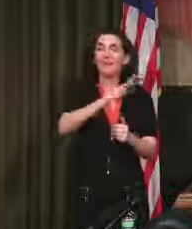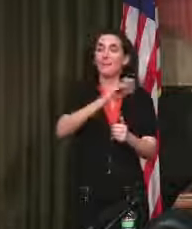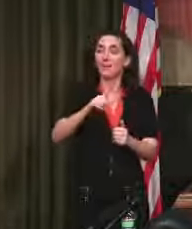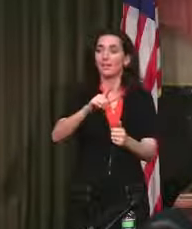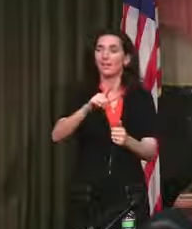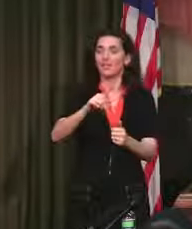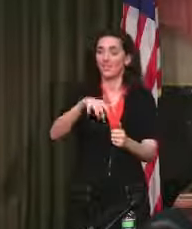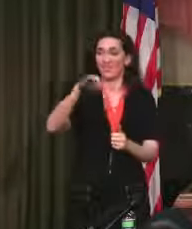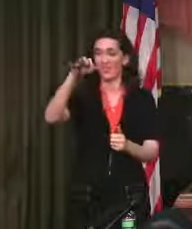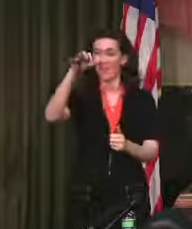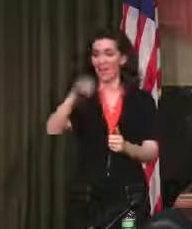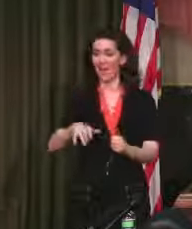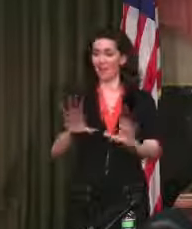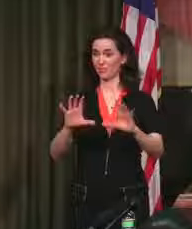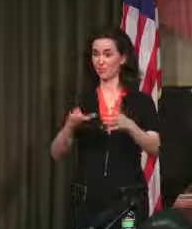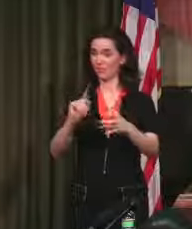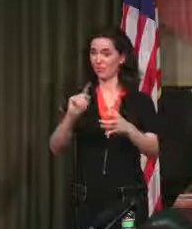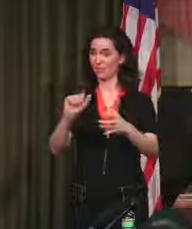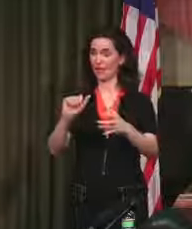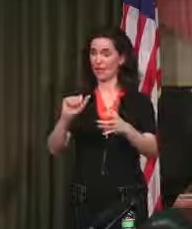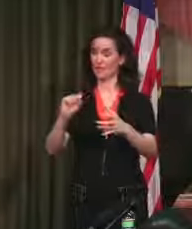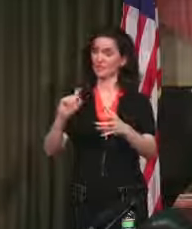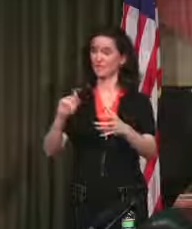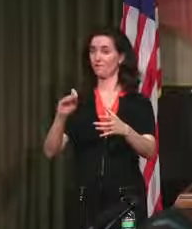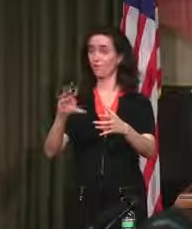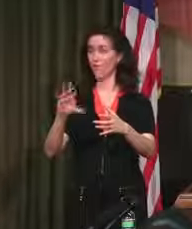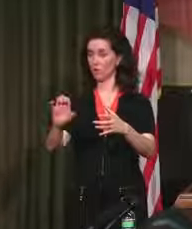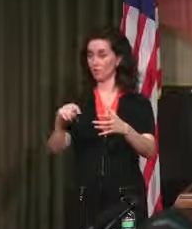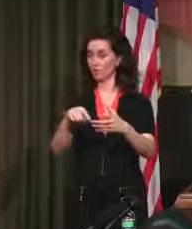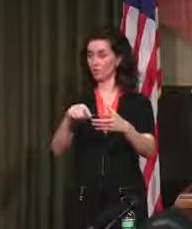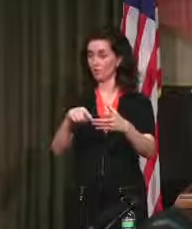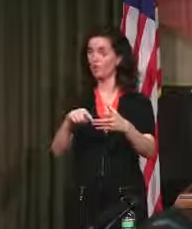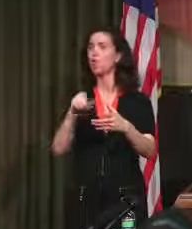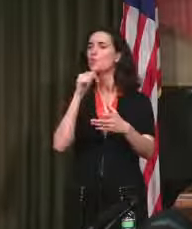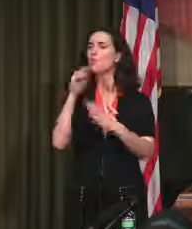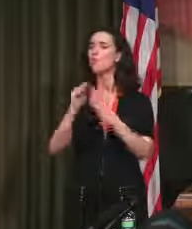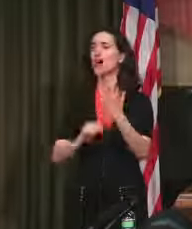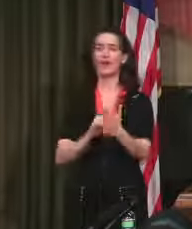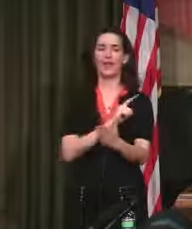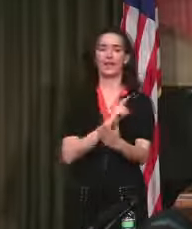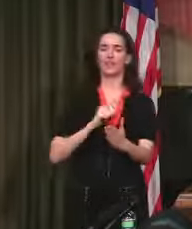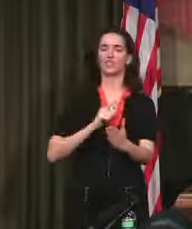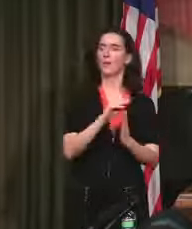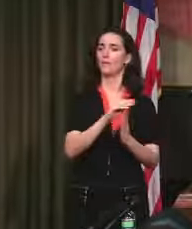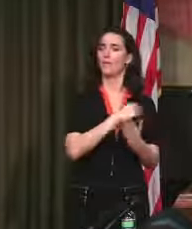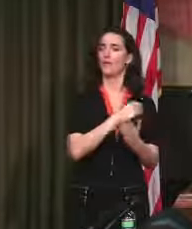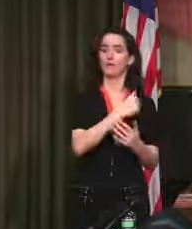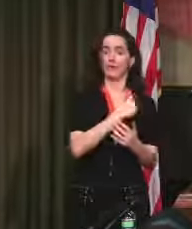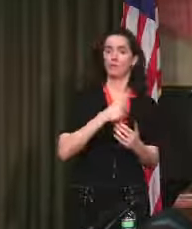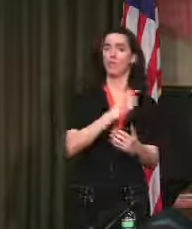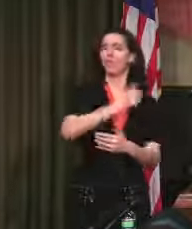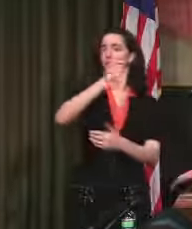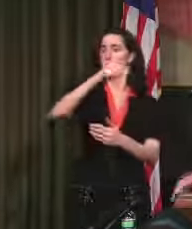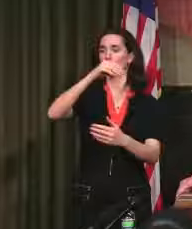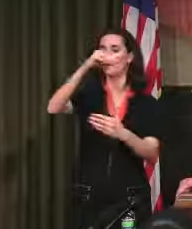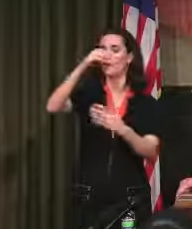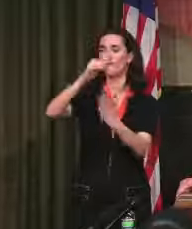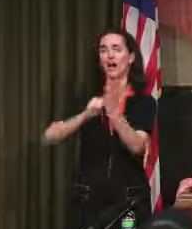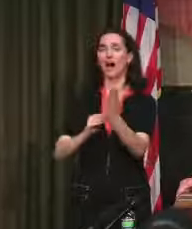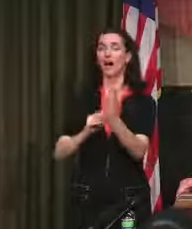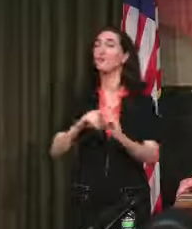recommended by that task force was filed by members of the legislature. The House chose not to pass a single